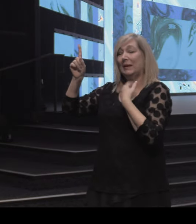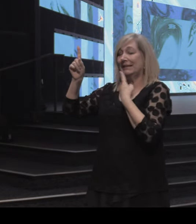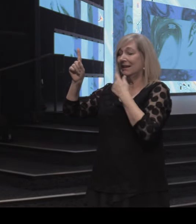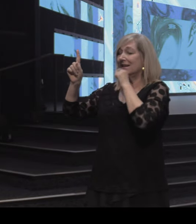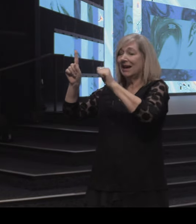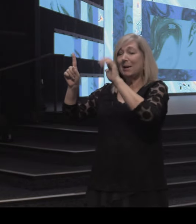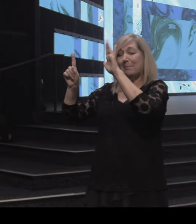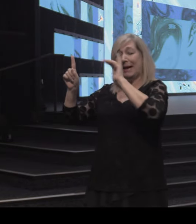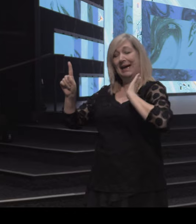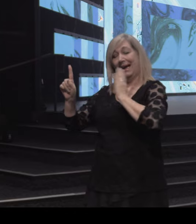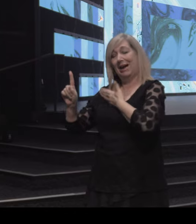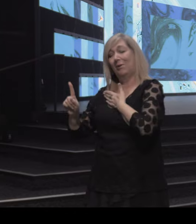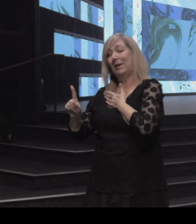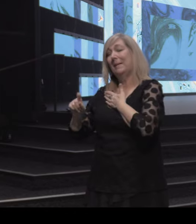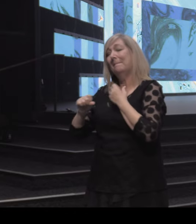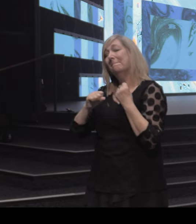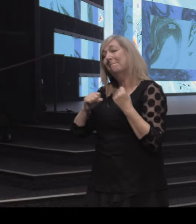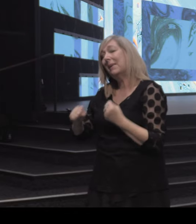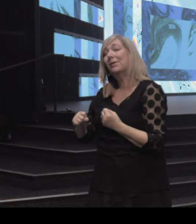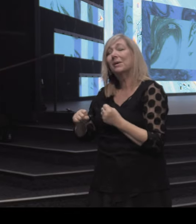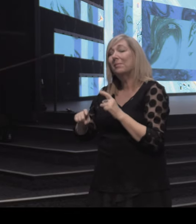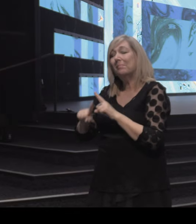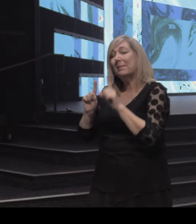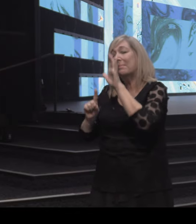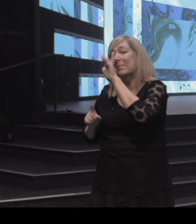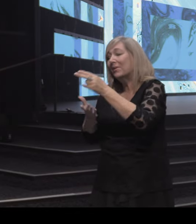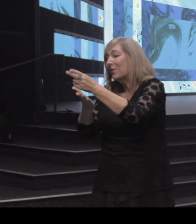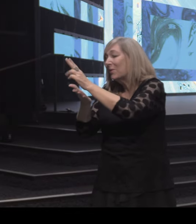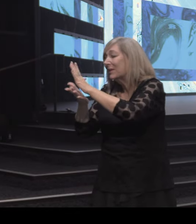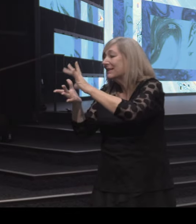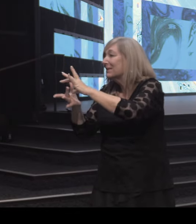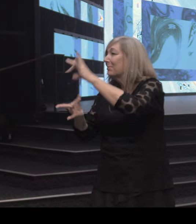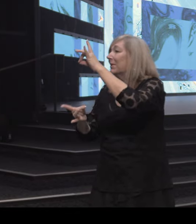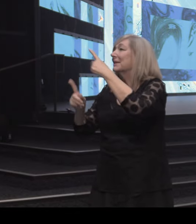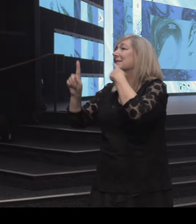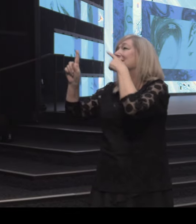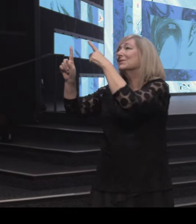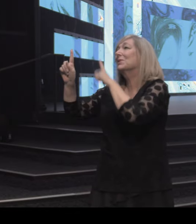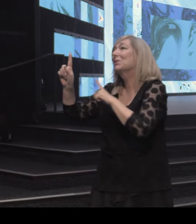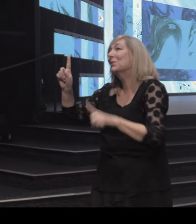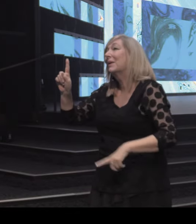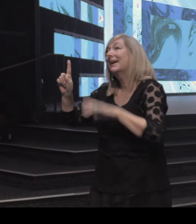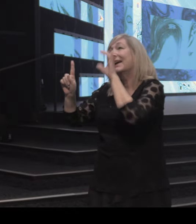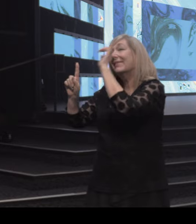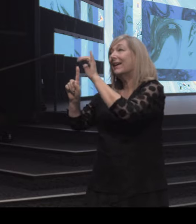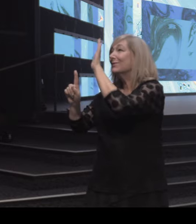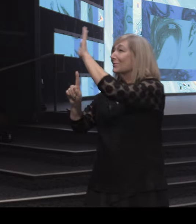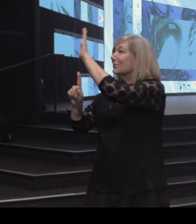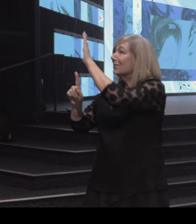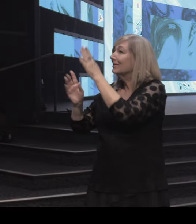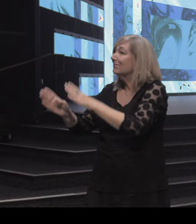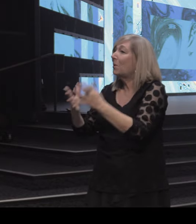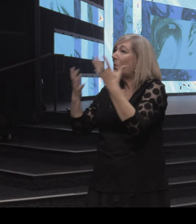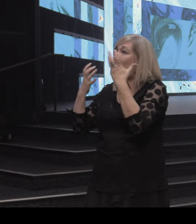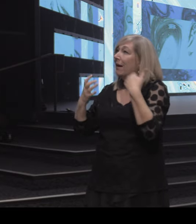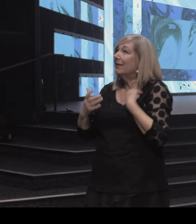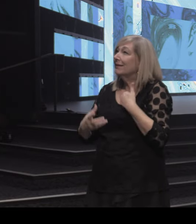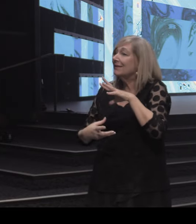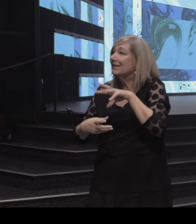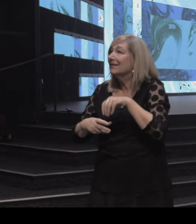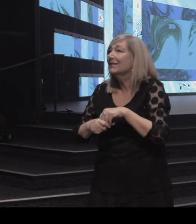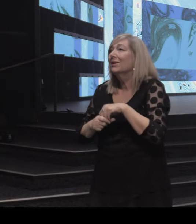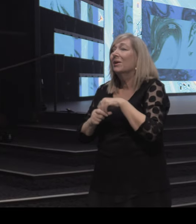by our power or by our might, but by the Holy Spirit, says the Lord. But that little initiative that you require from us, that